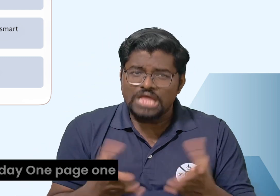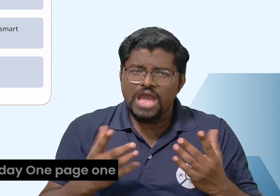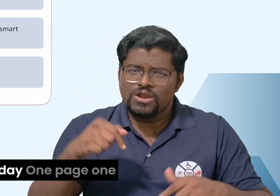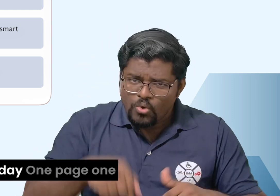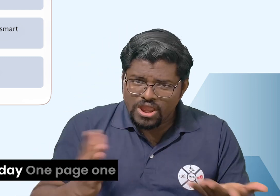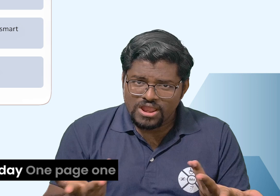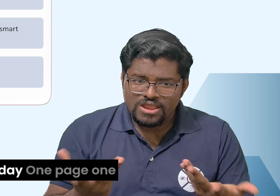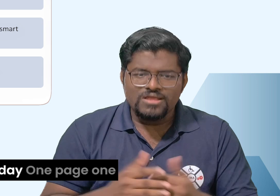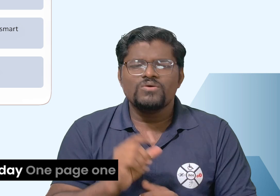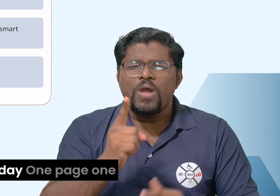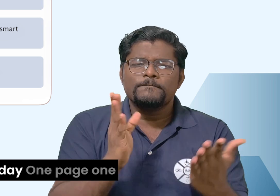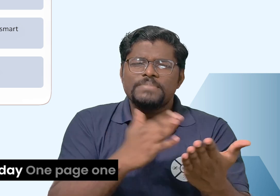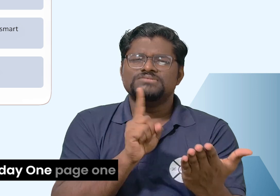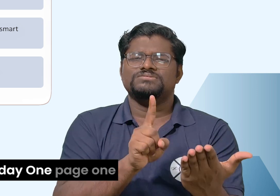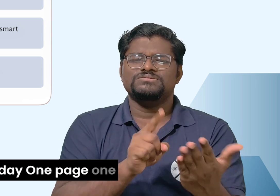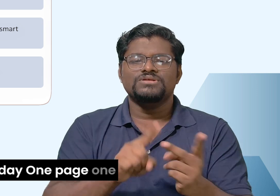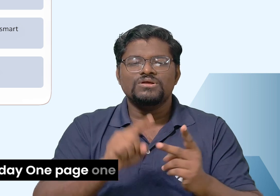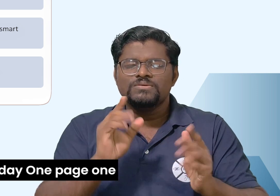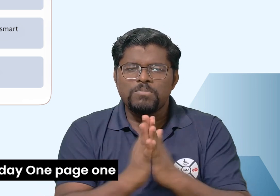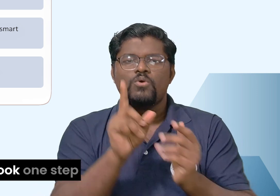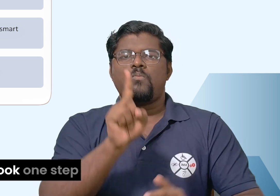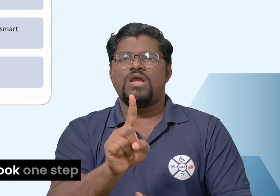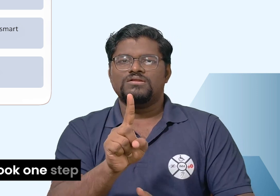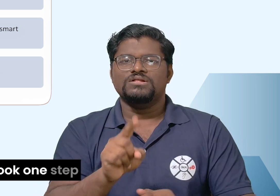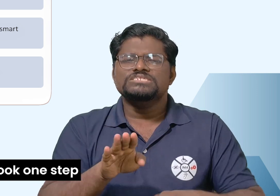Start today. One page, one book, one step.